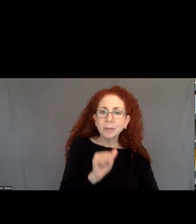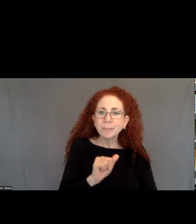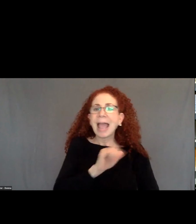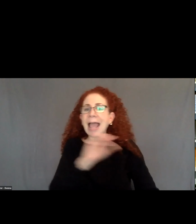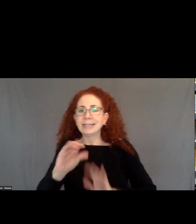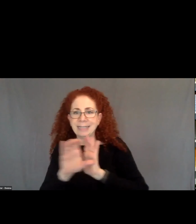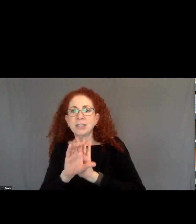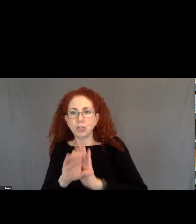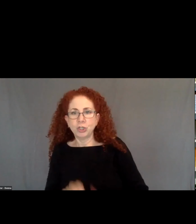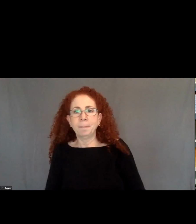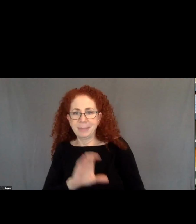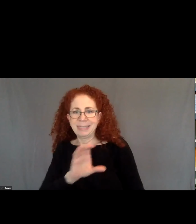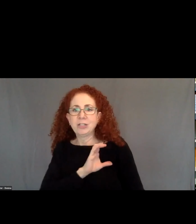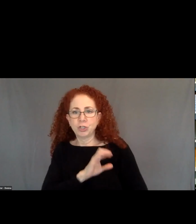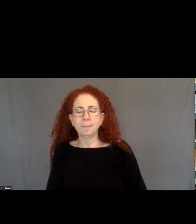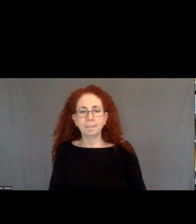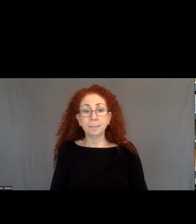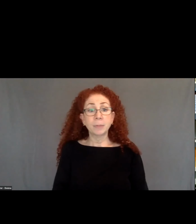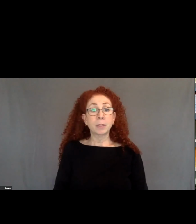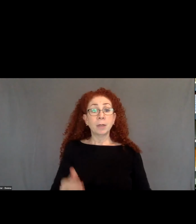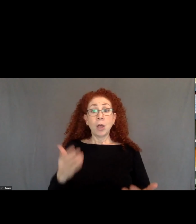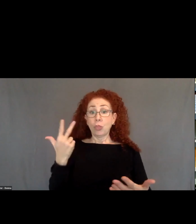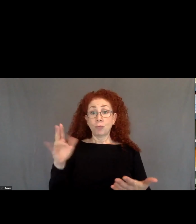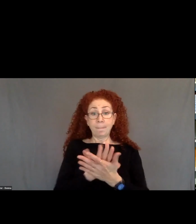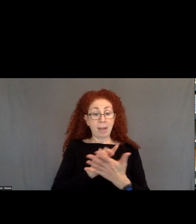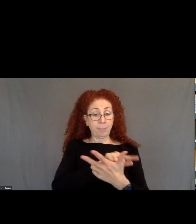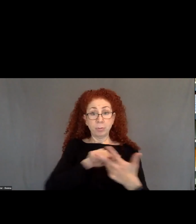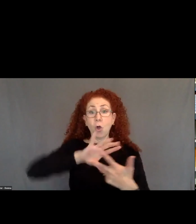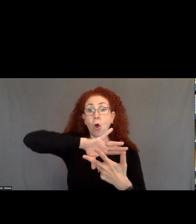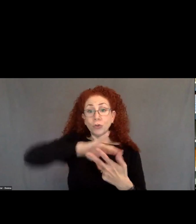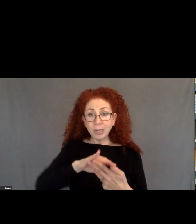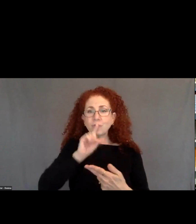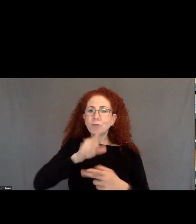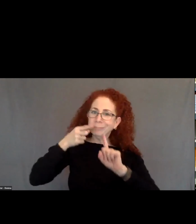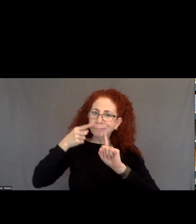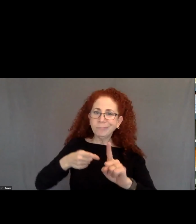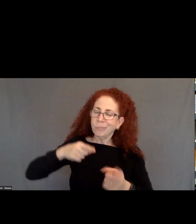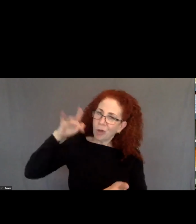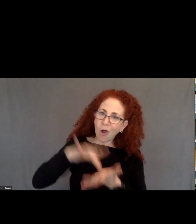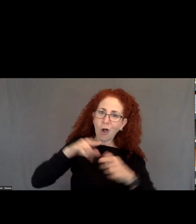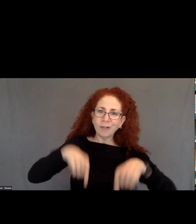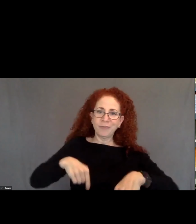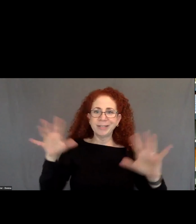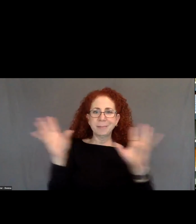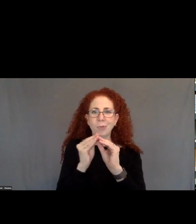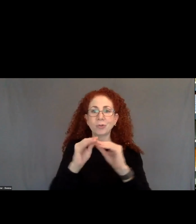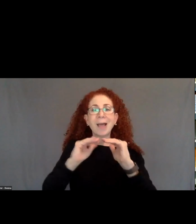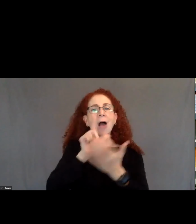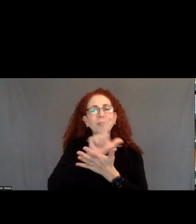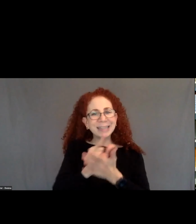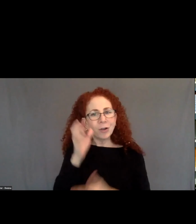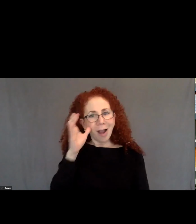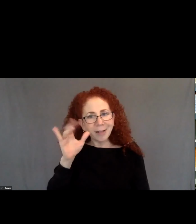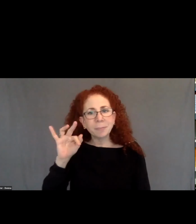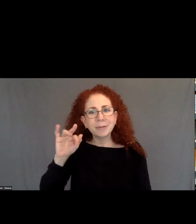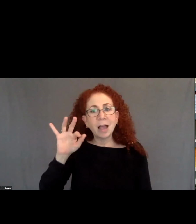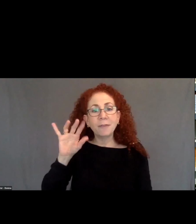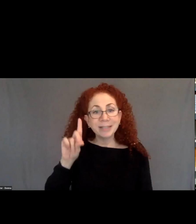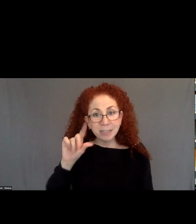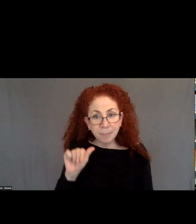citizenship. Taken together, these three papers speak really to the heart of this symposium, namely how the legal concept of disability